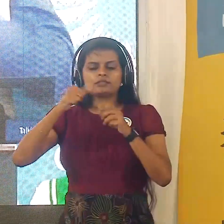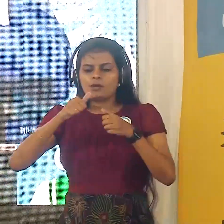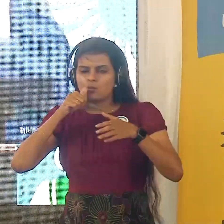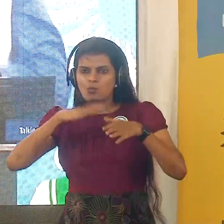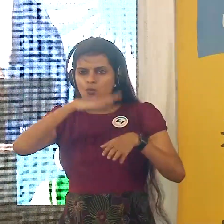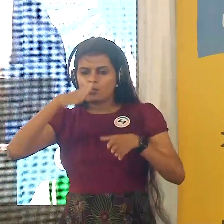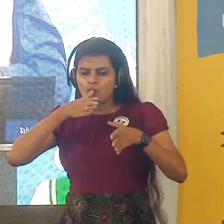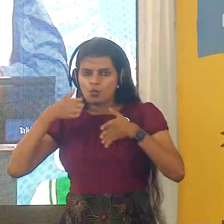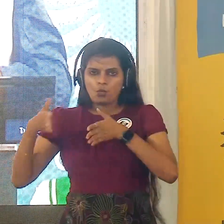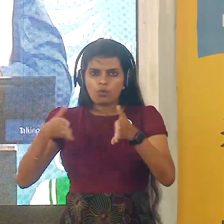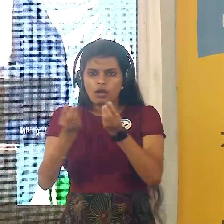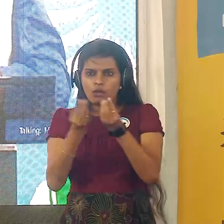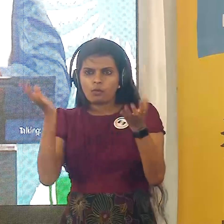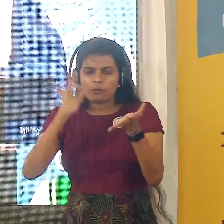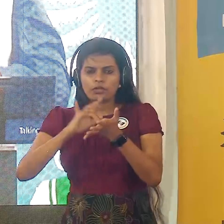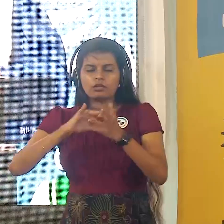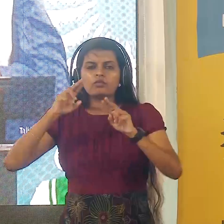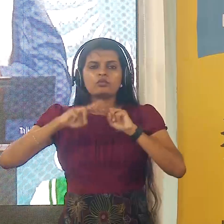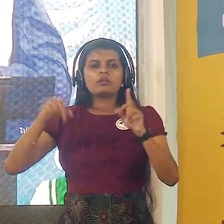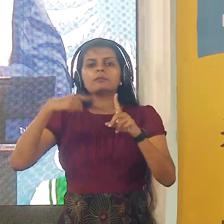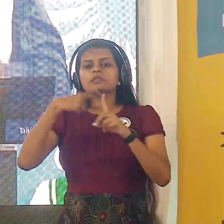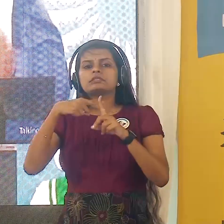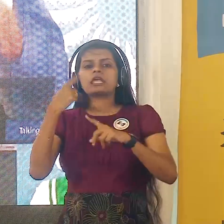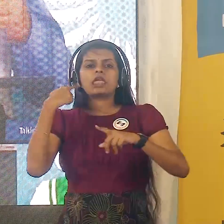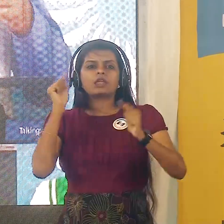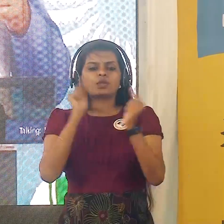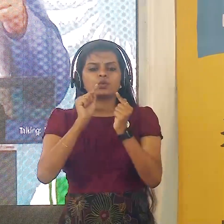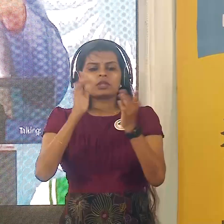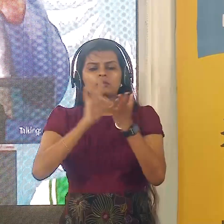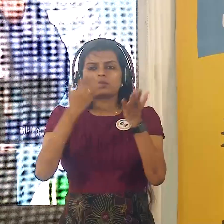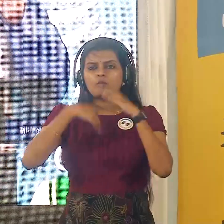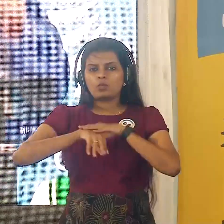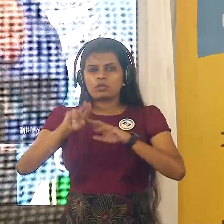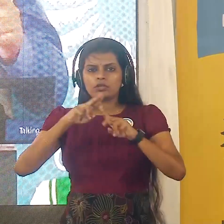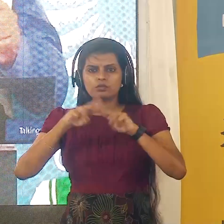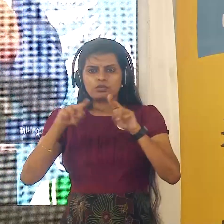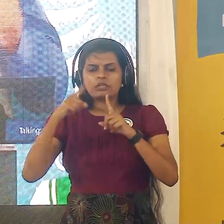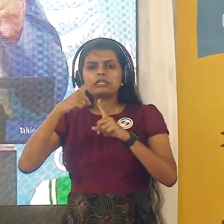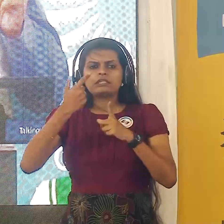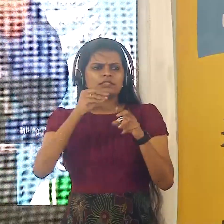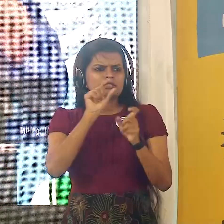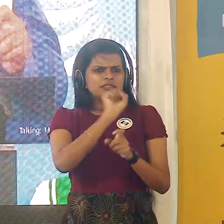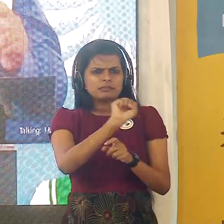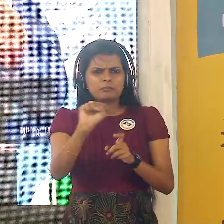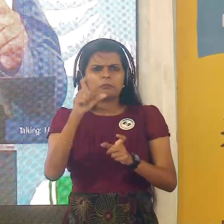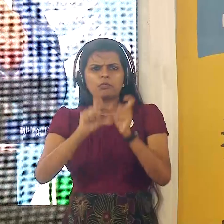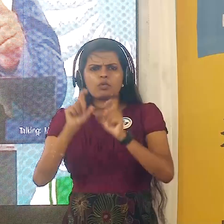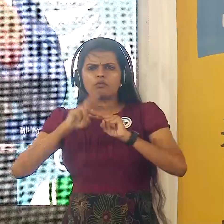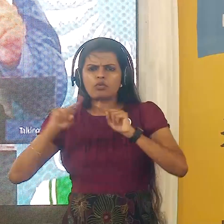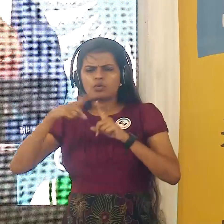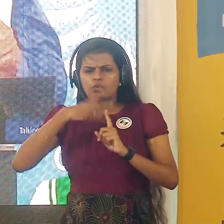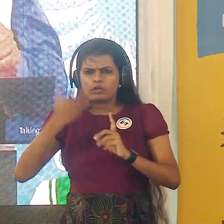and some of the hilly tracts in the Idukki district, there has been a training given for the capacity building